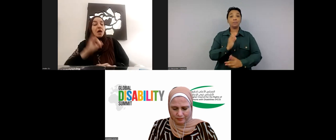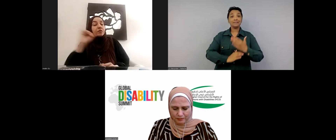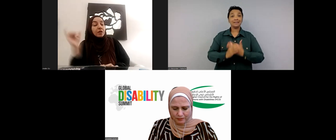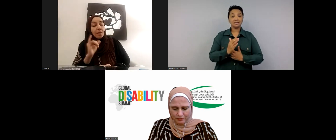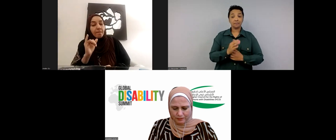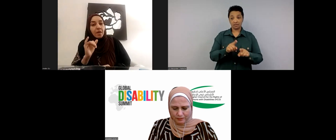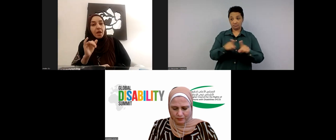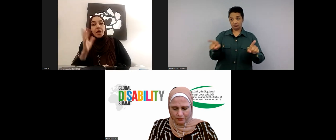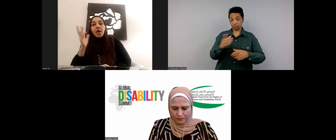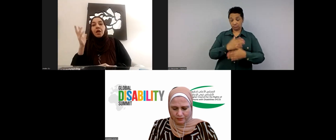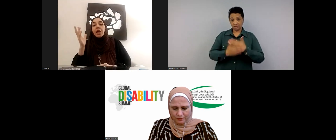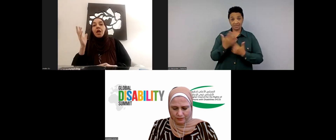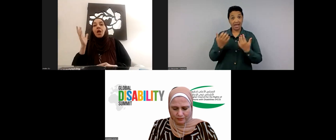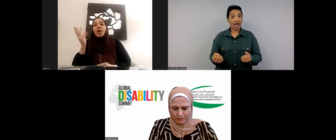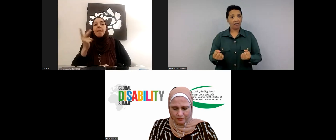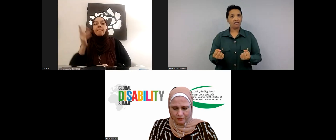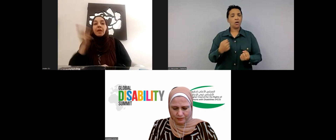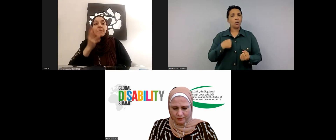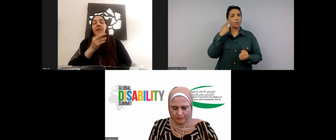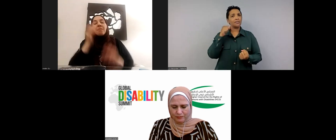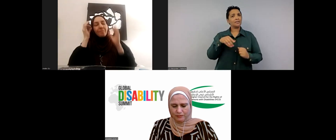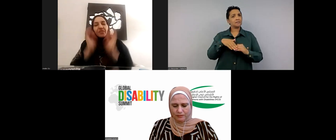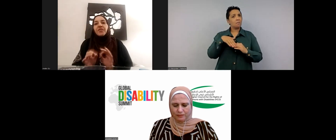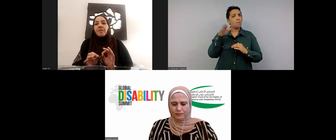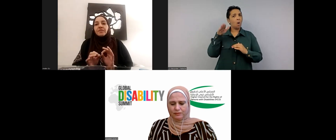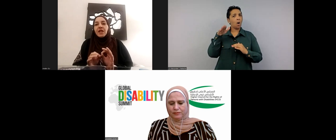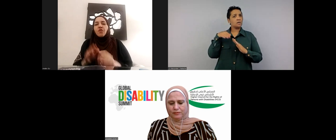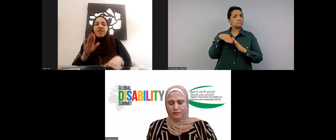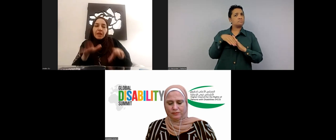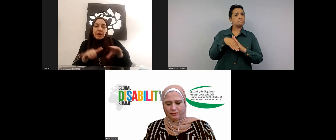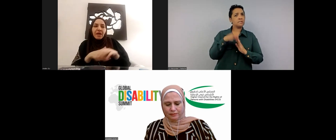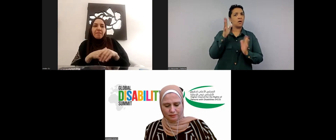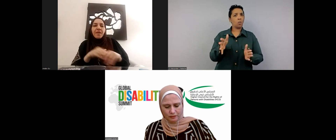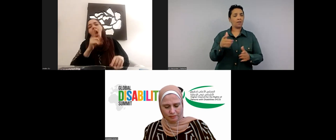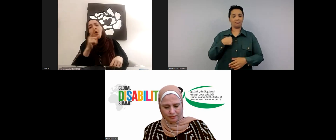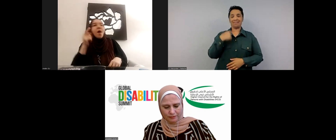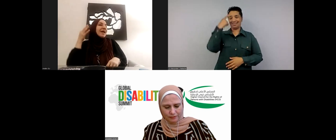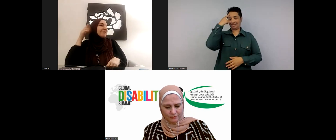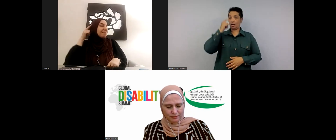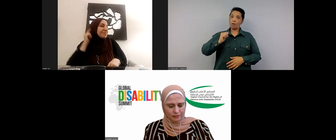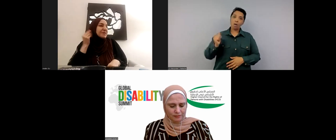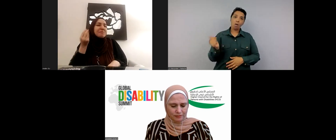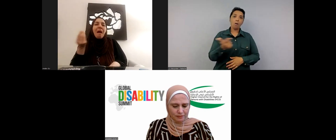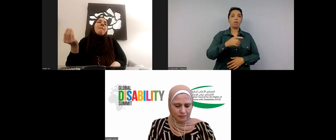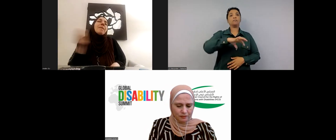to decrease their interest. And I believe that every country should